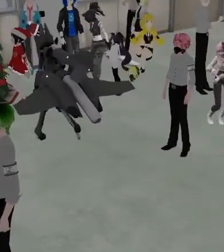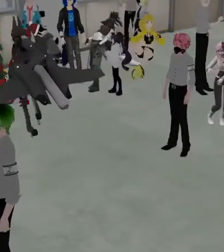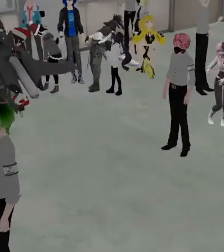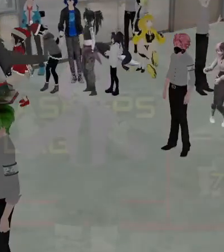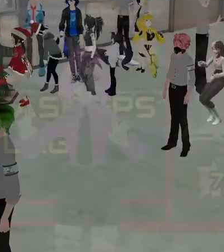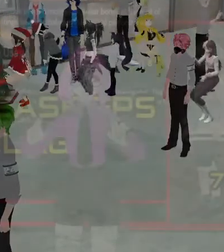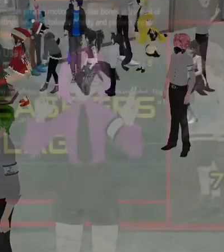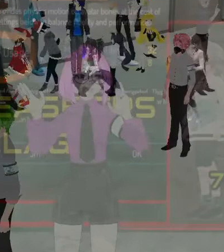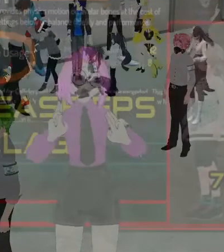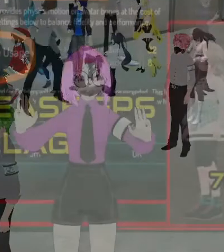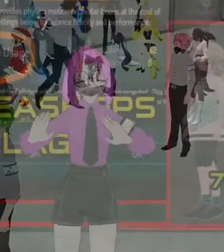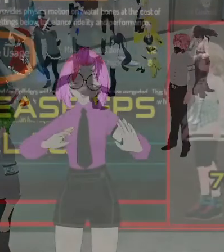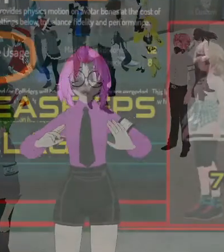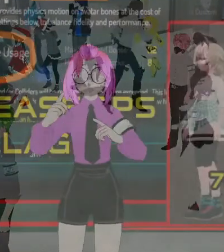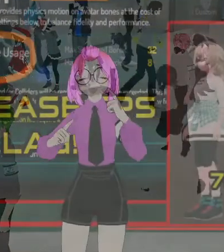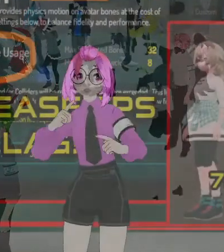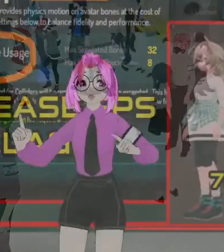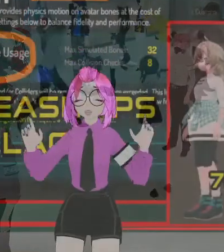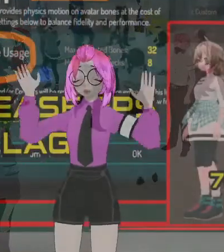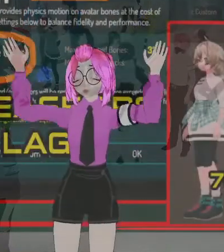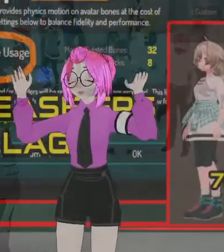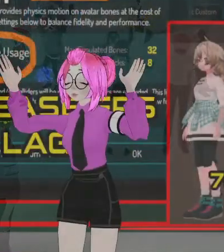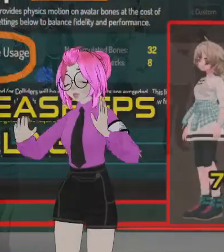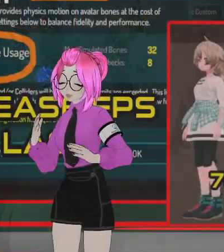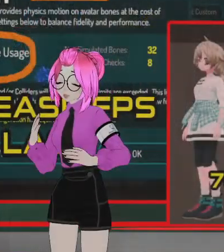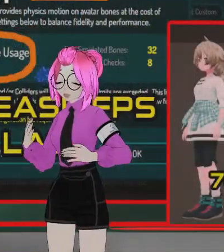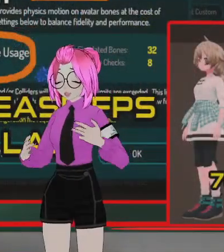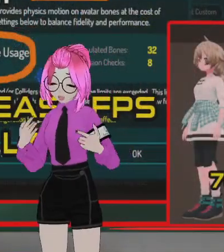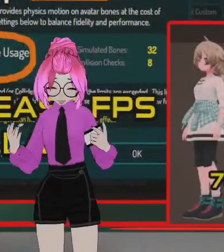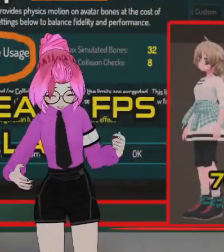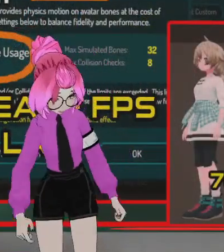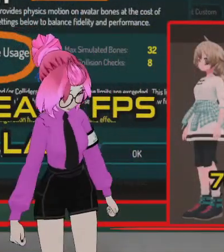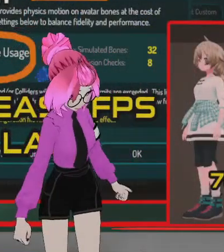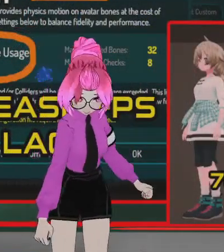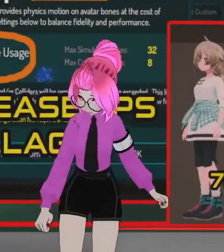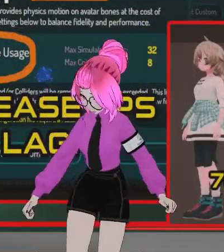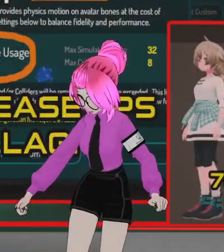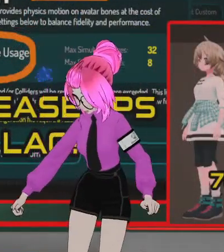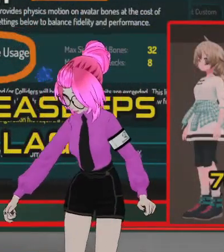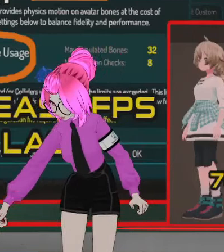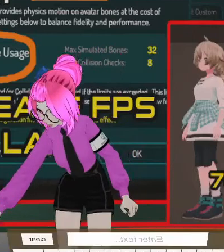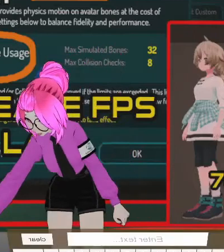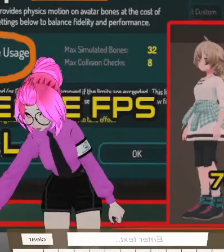ready to learn some winter holiday science i'm really excited okay um let turn on my keyboard here